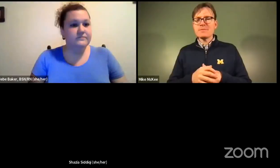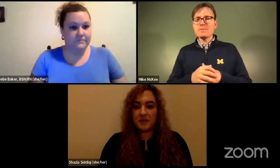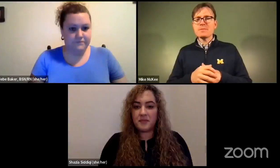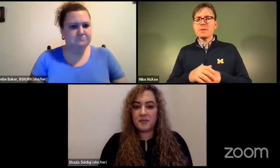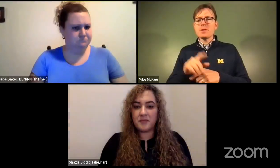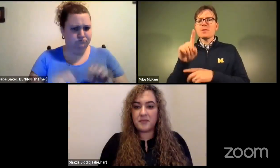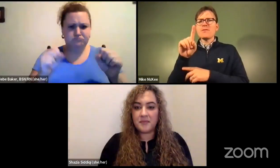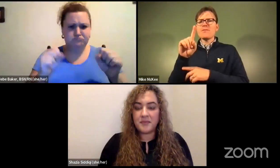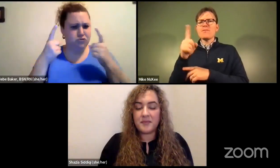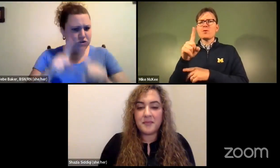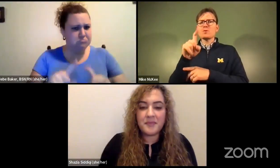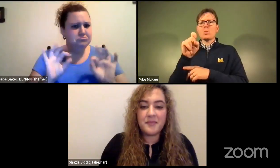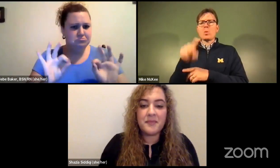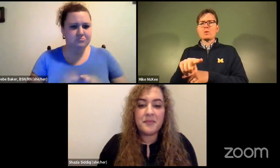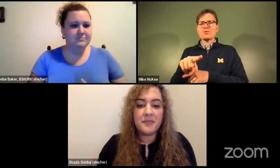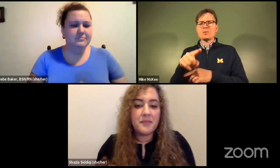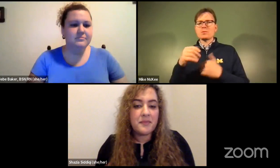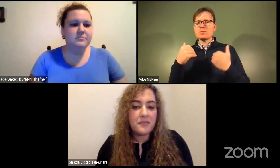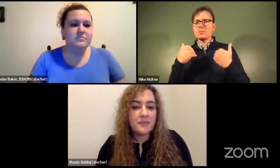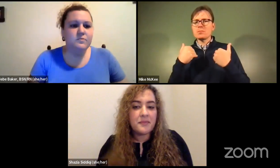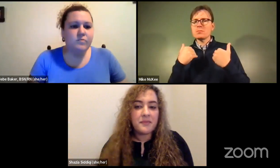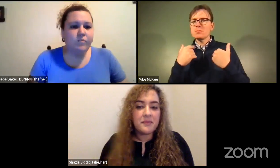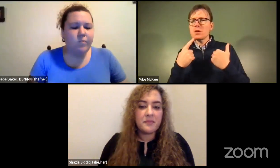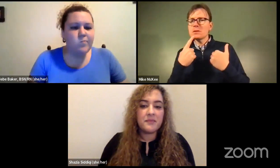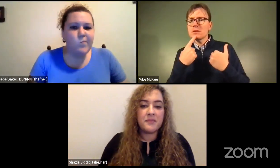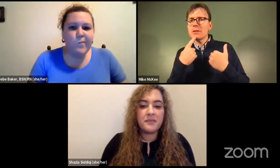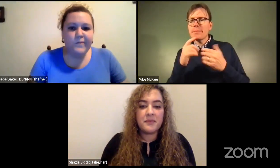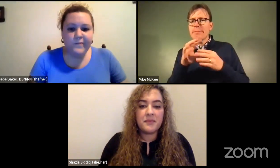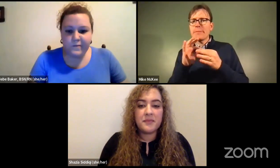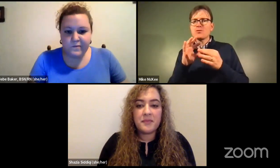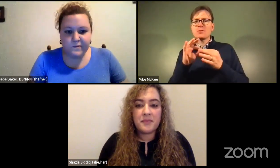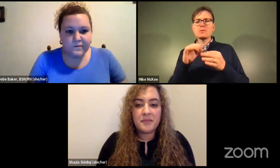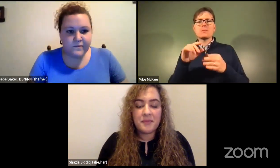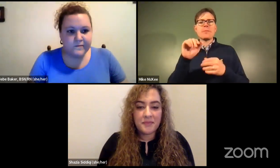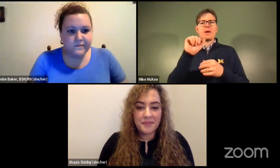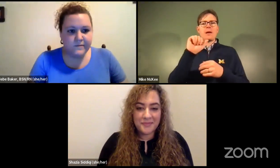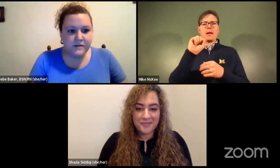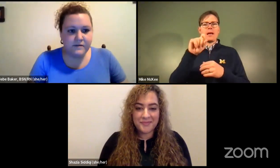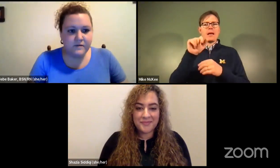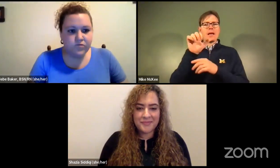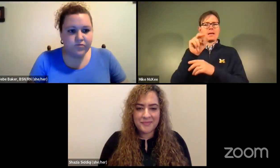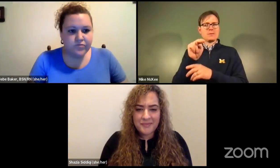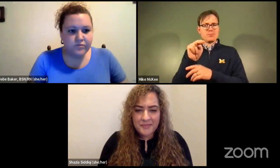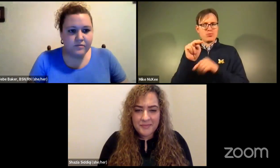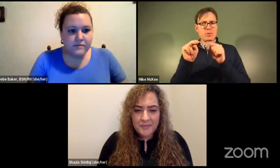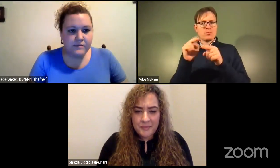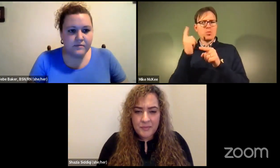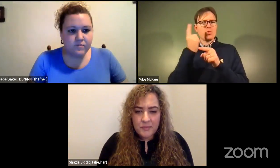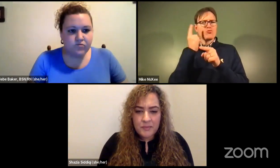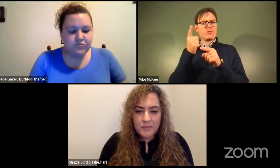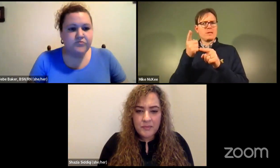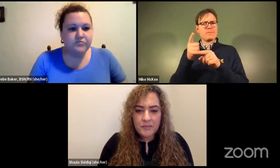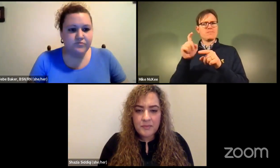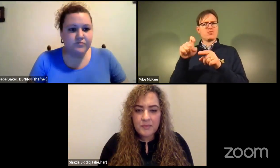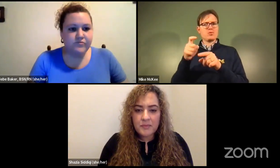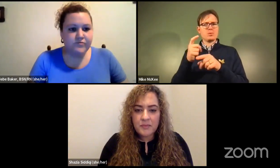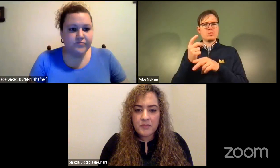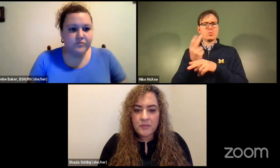through, so we're going to go ahead and handle them as a group. It says they're wondering